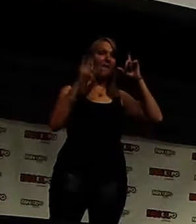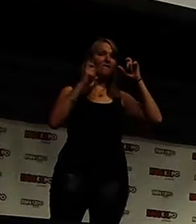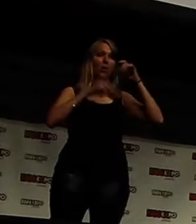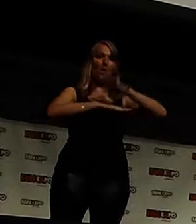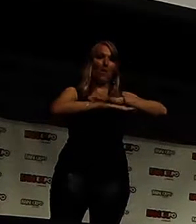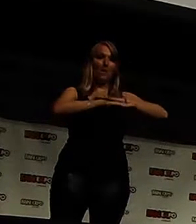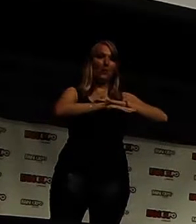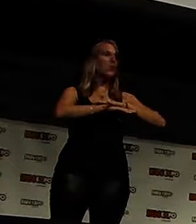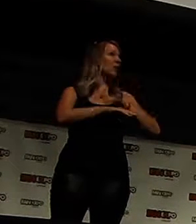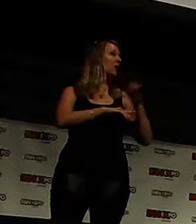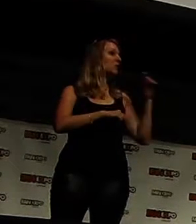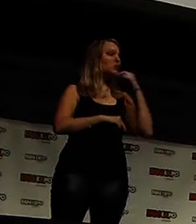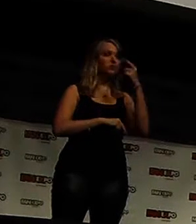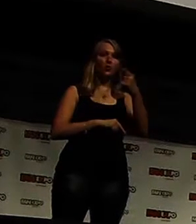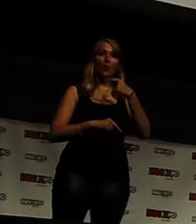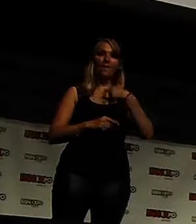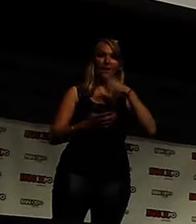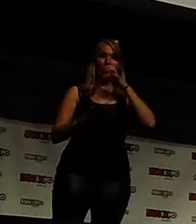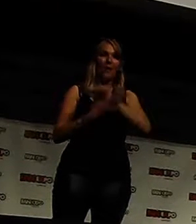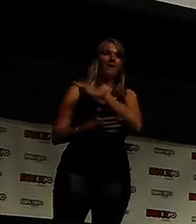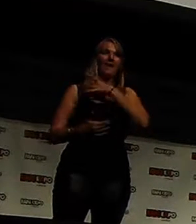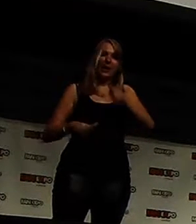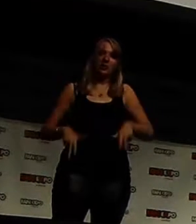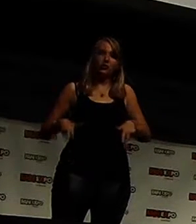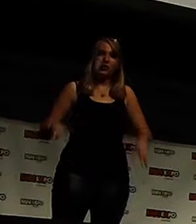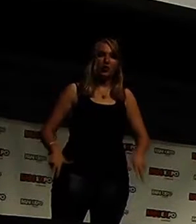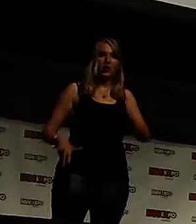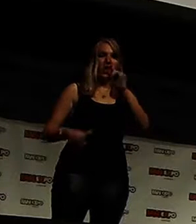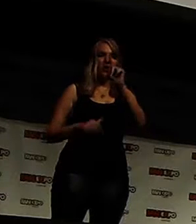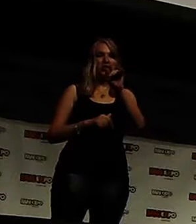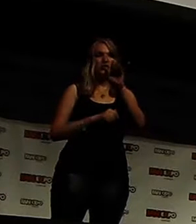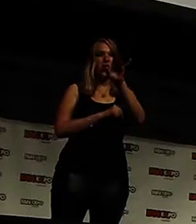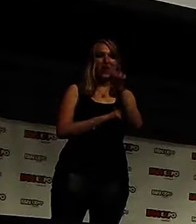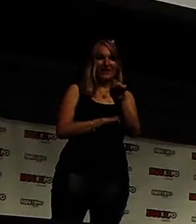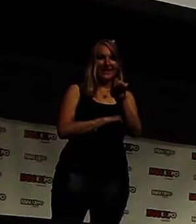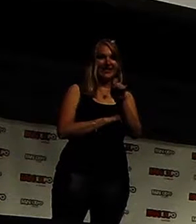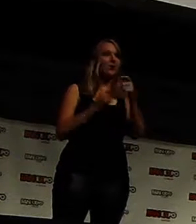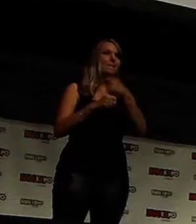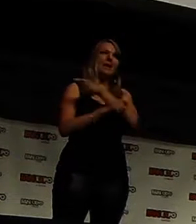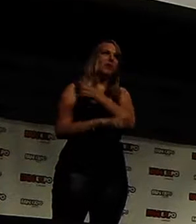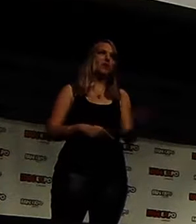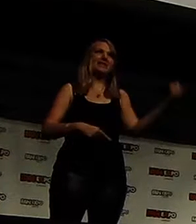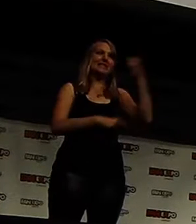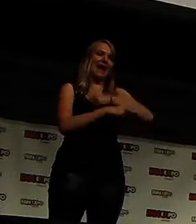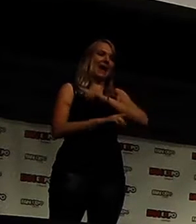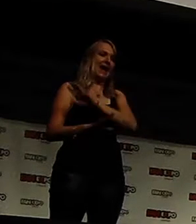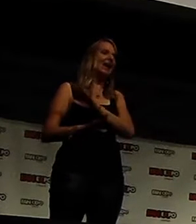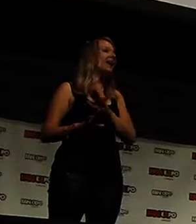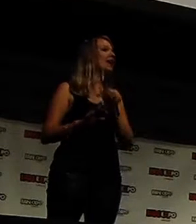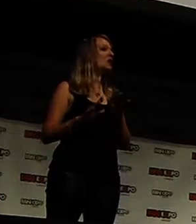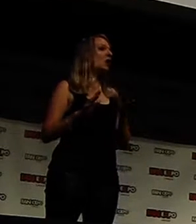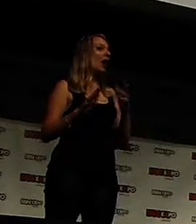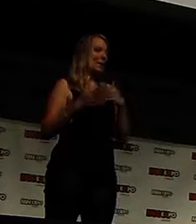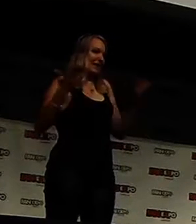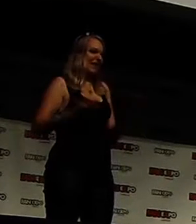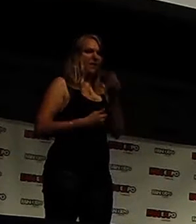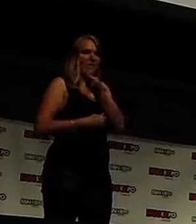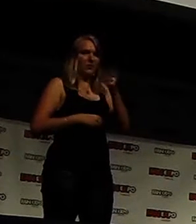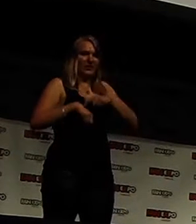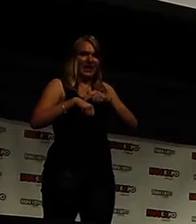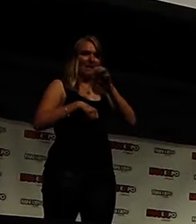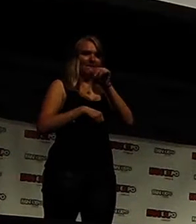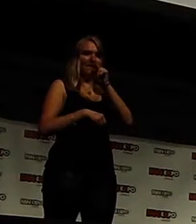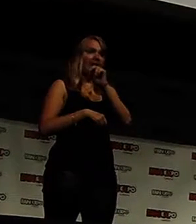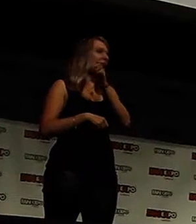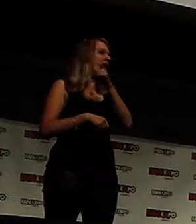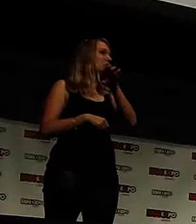you told her TARDIS skirt. So thanks for that. That's all right. I I've been at Fan Expo a few times now. I've been to lots of panels,